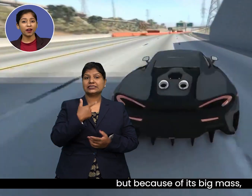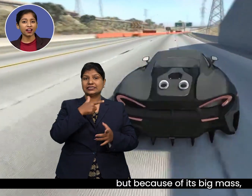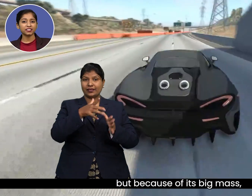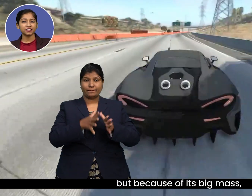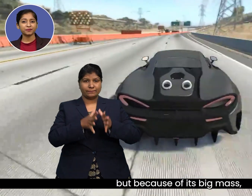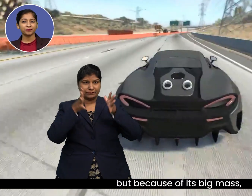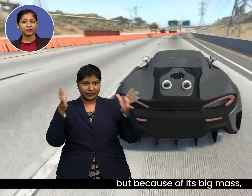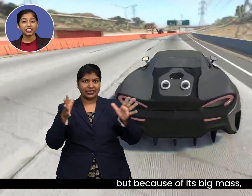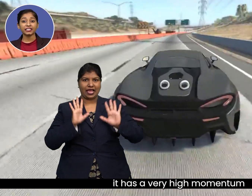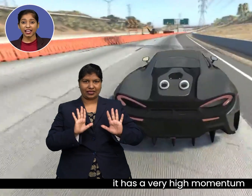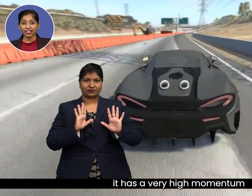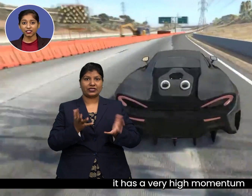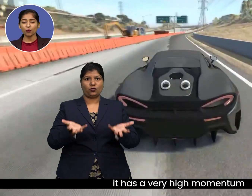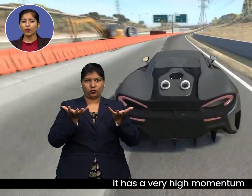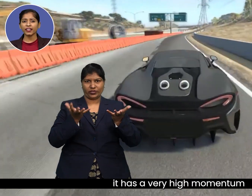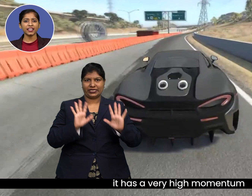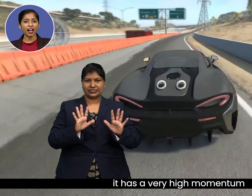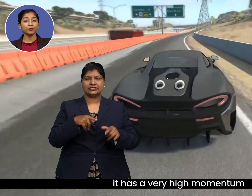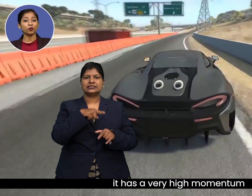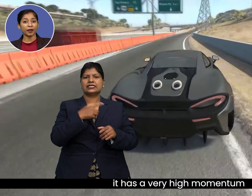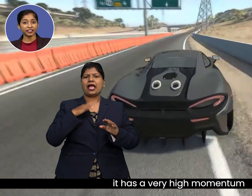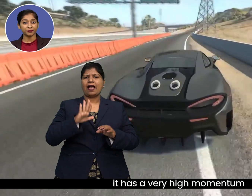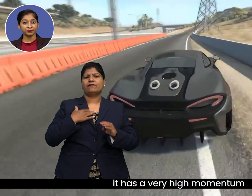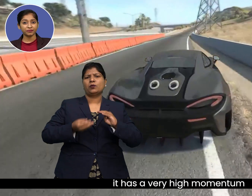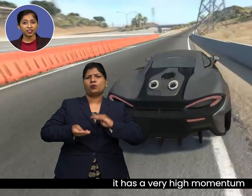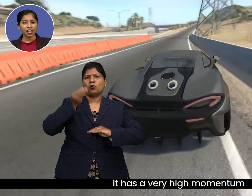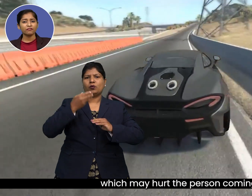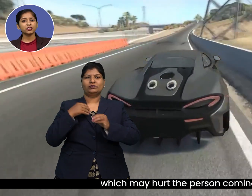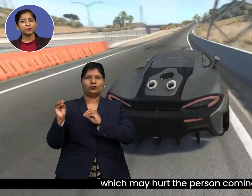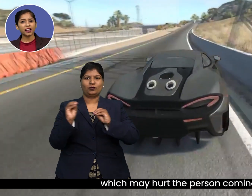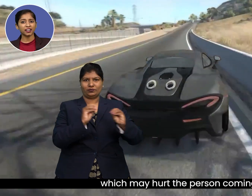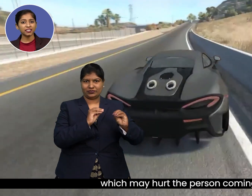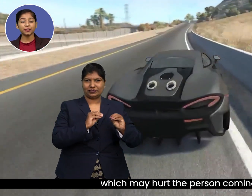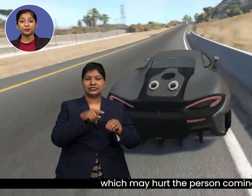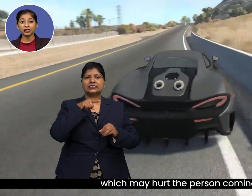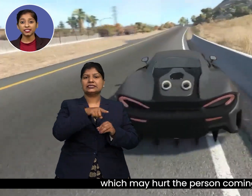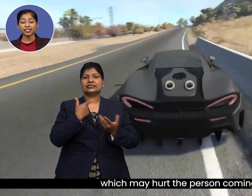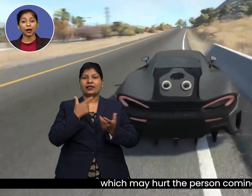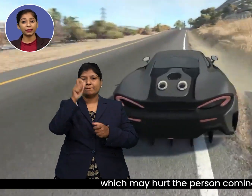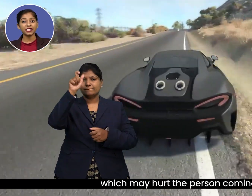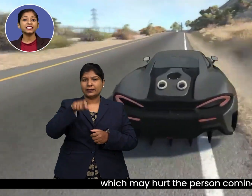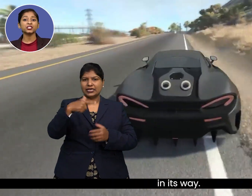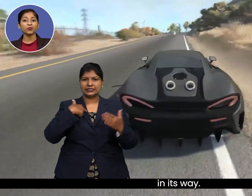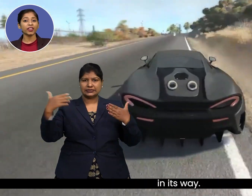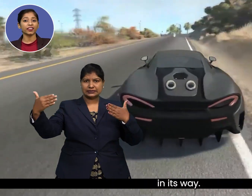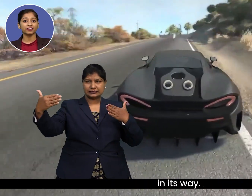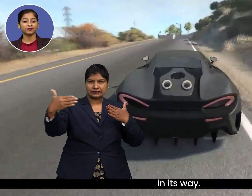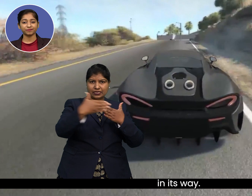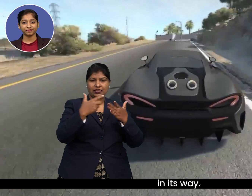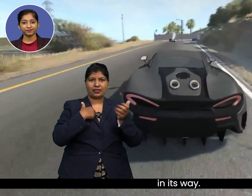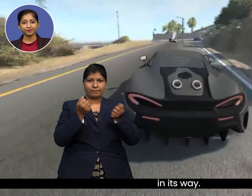because of its big mass, it has a very high momentum which may hurt the person coming in its